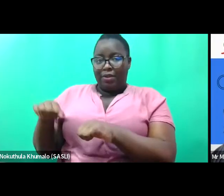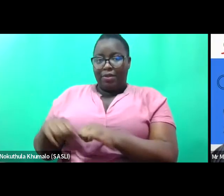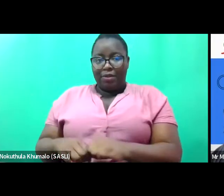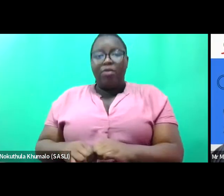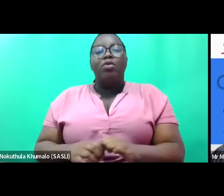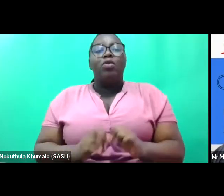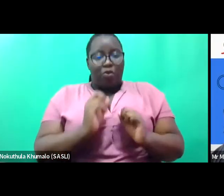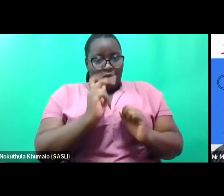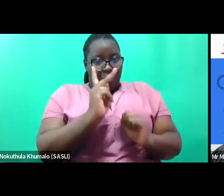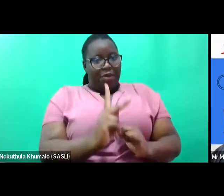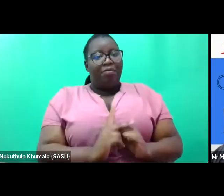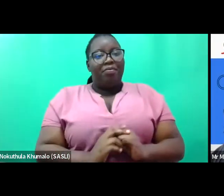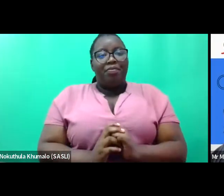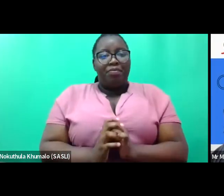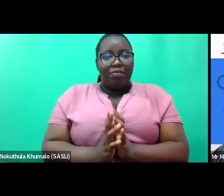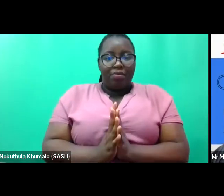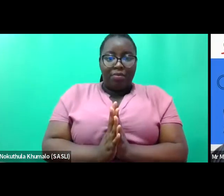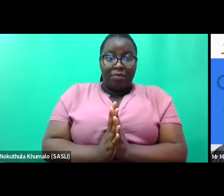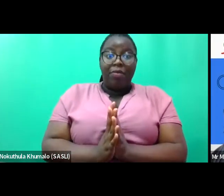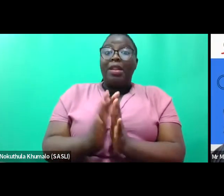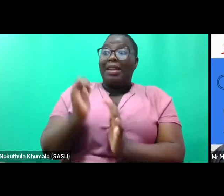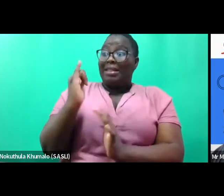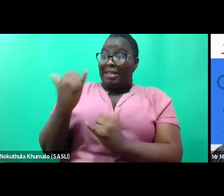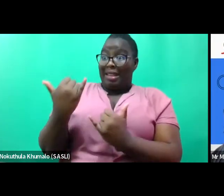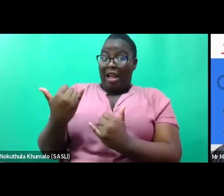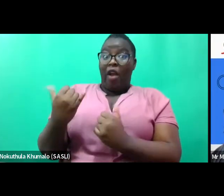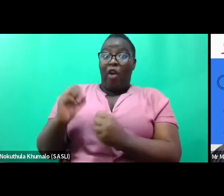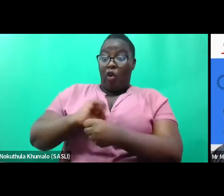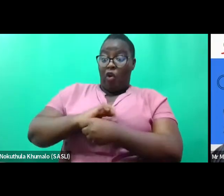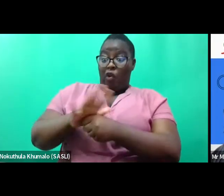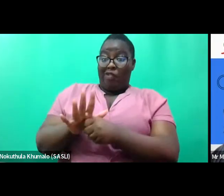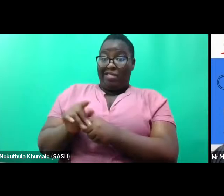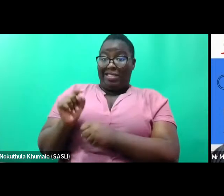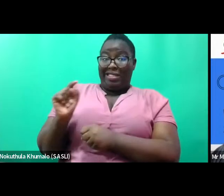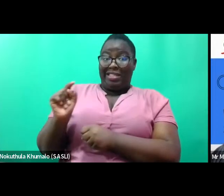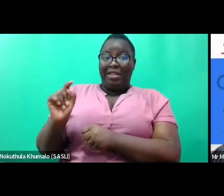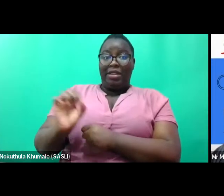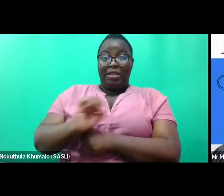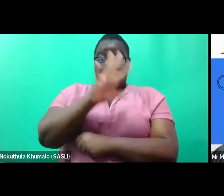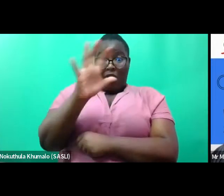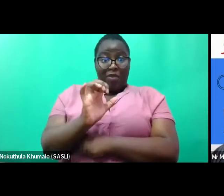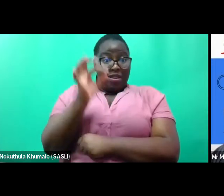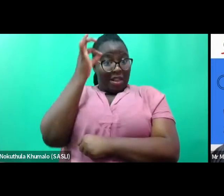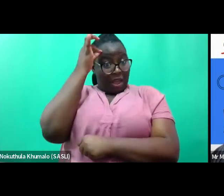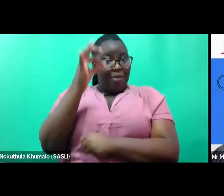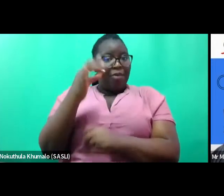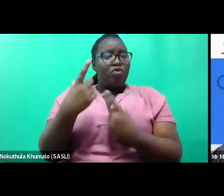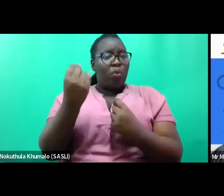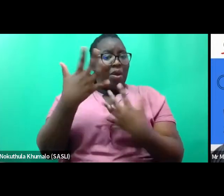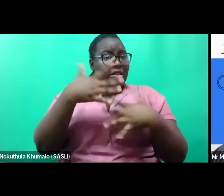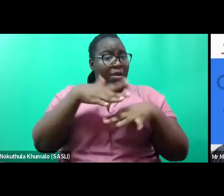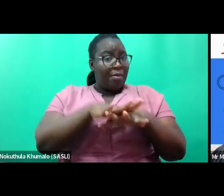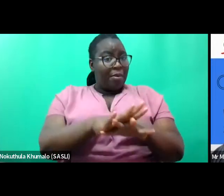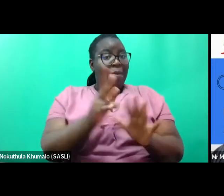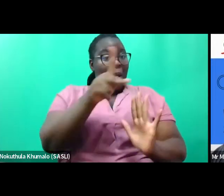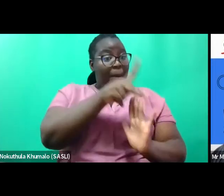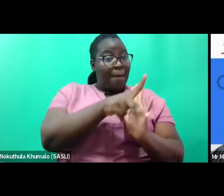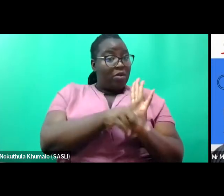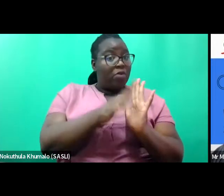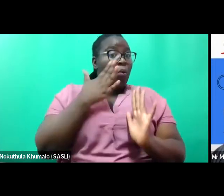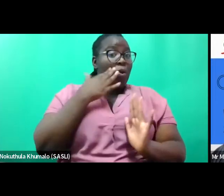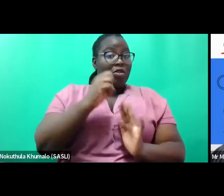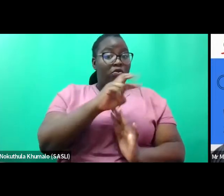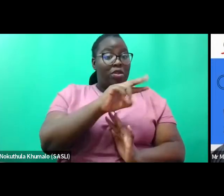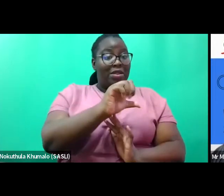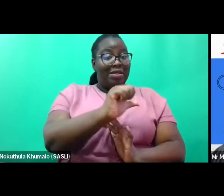Okay. Due to the COVID-19 pandemic, the South African government implemented a policy on the 26th of March 2020